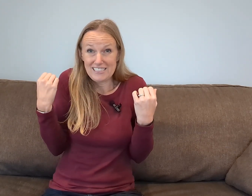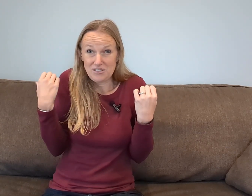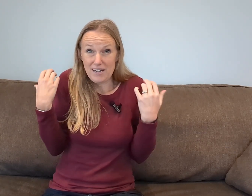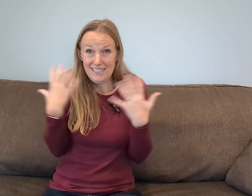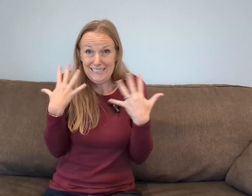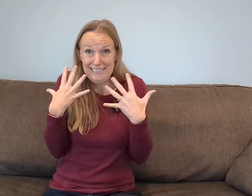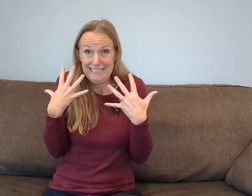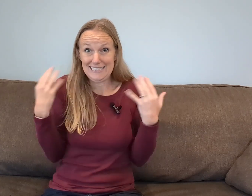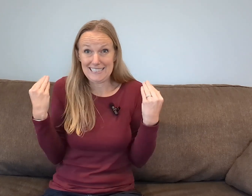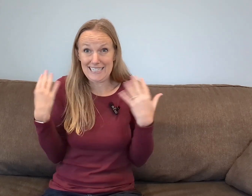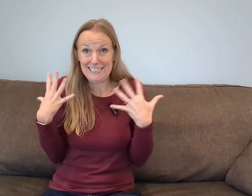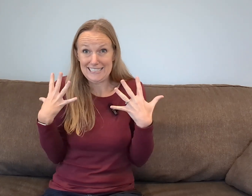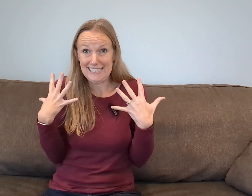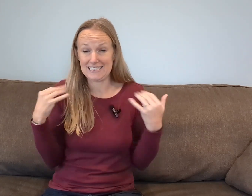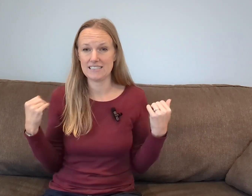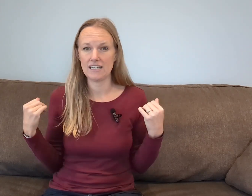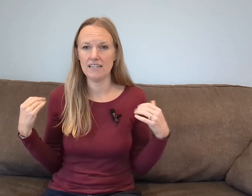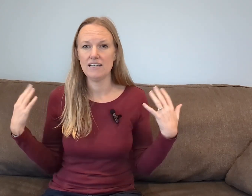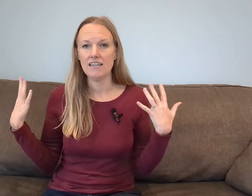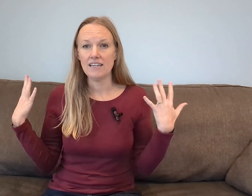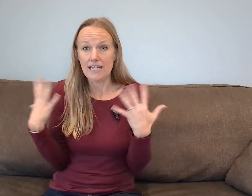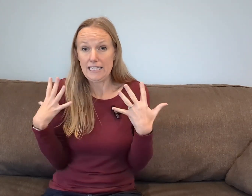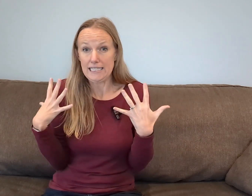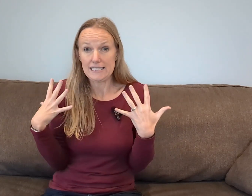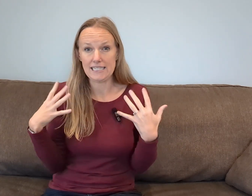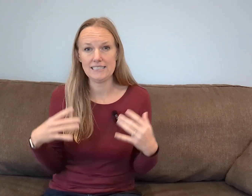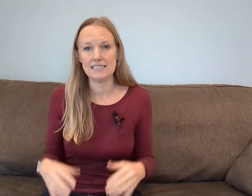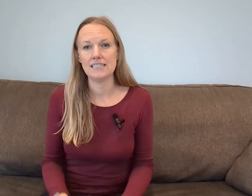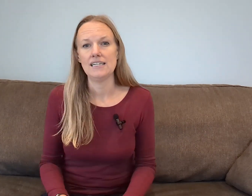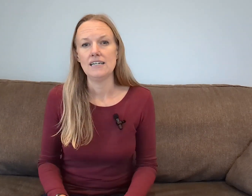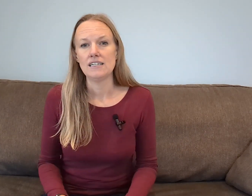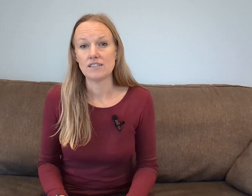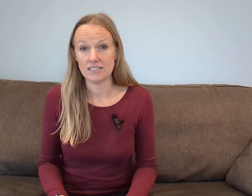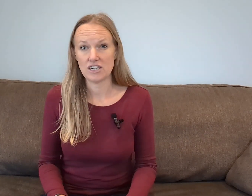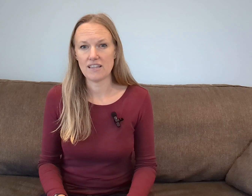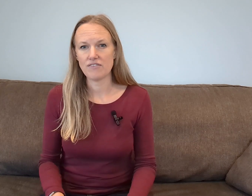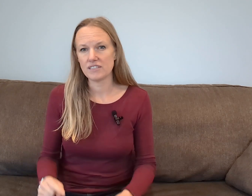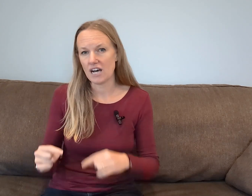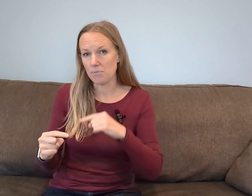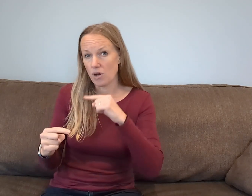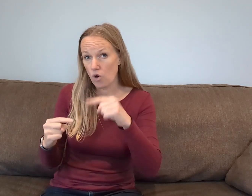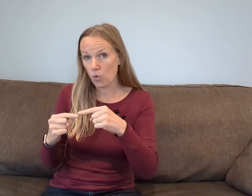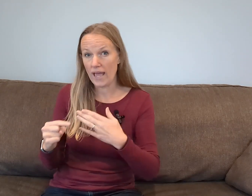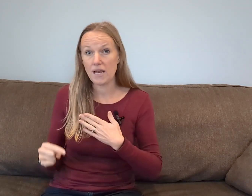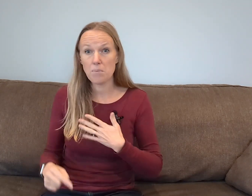anxious, right? Anxiousness, okay? Anxiousness. So let's try that from the top. When